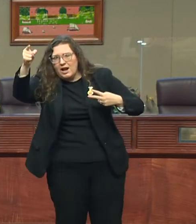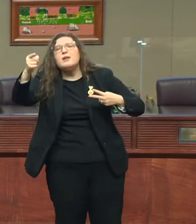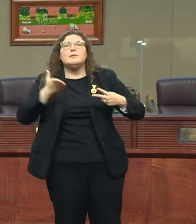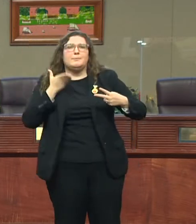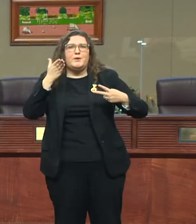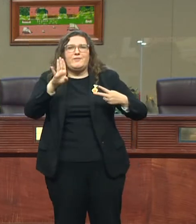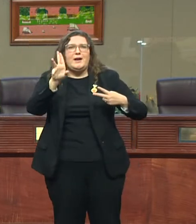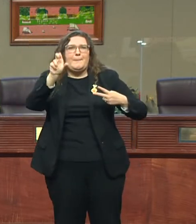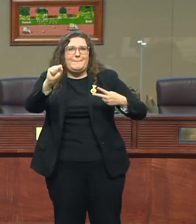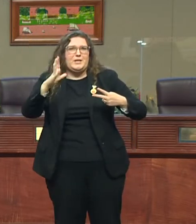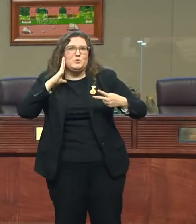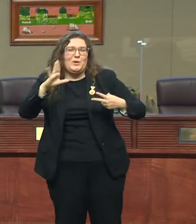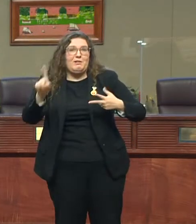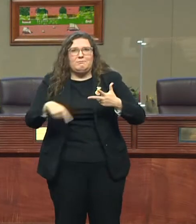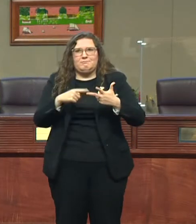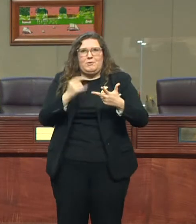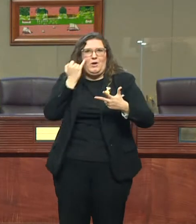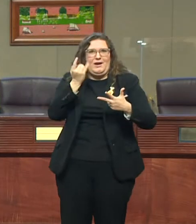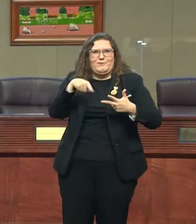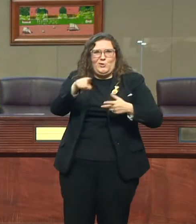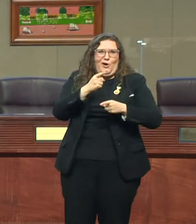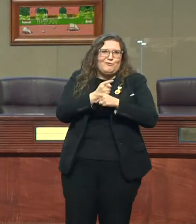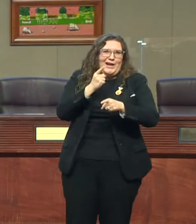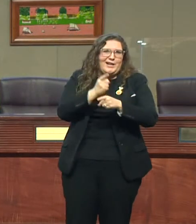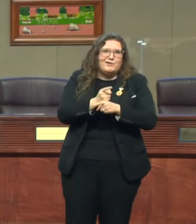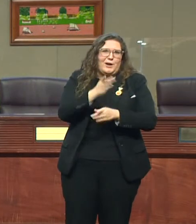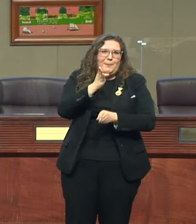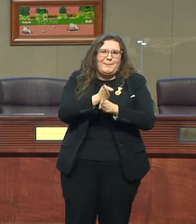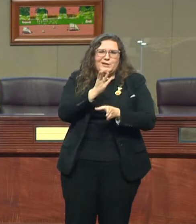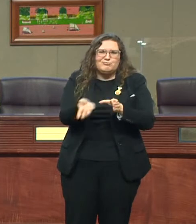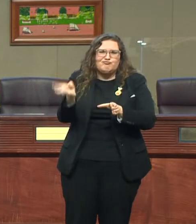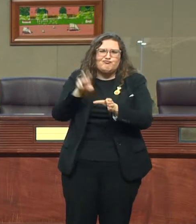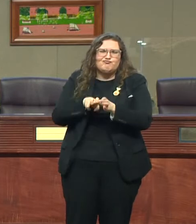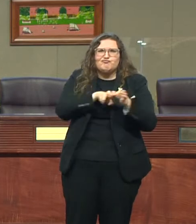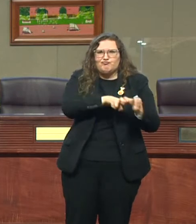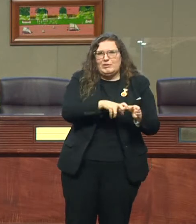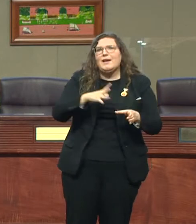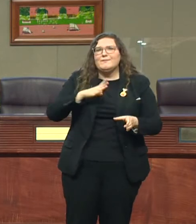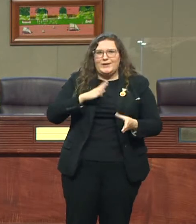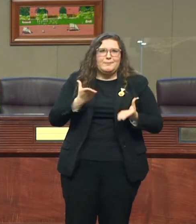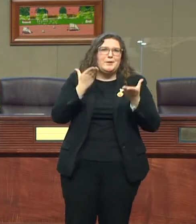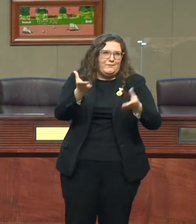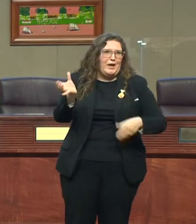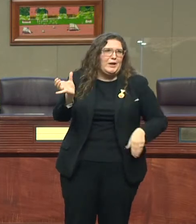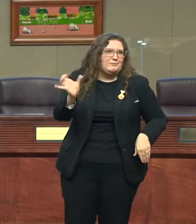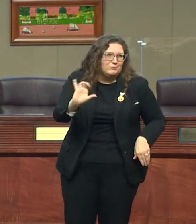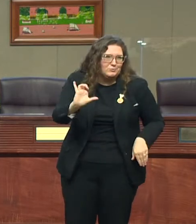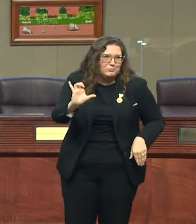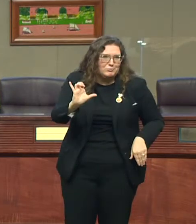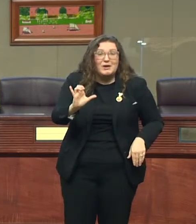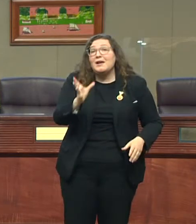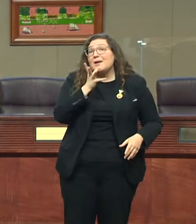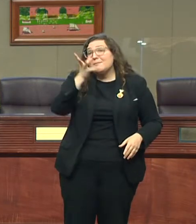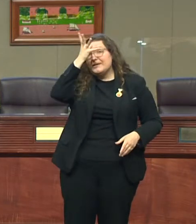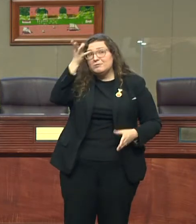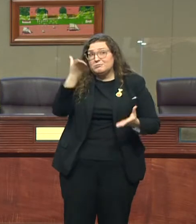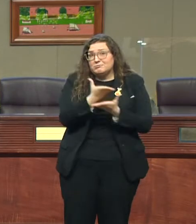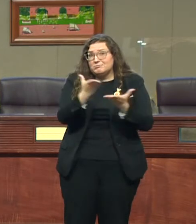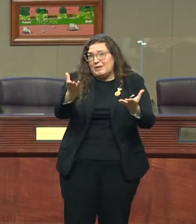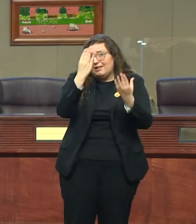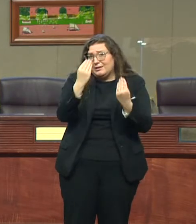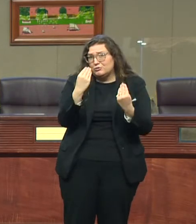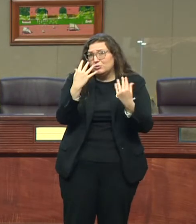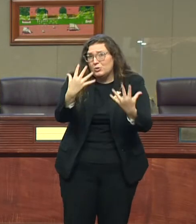will be made available through schools, and parents will be notified regarding their eligibility to participate. Students